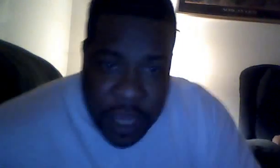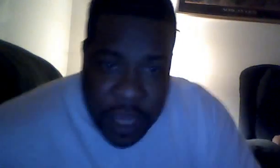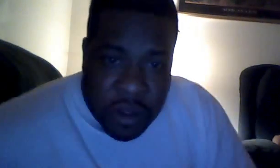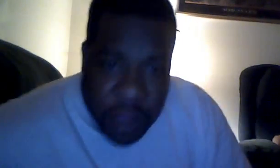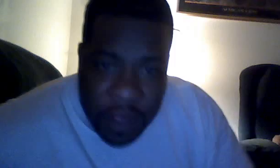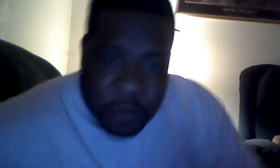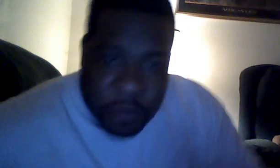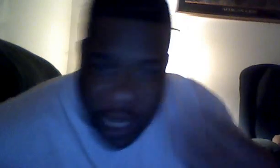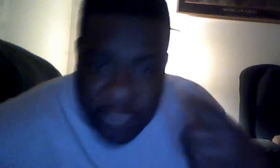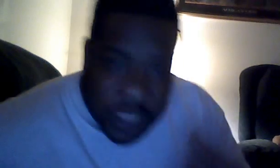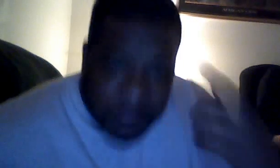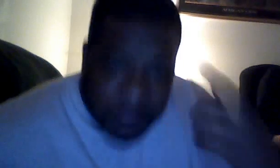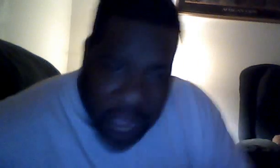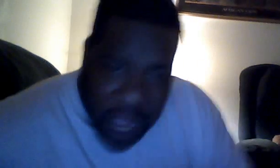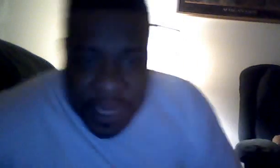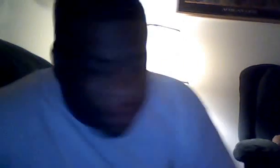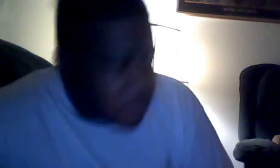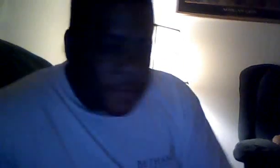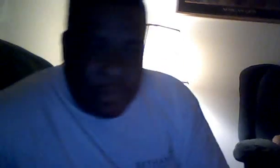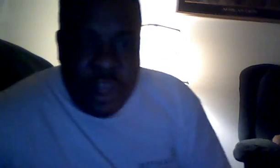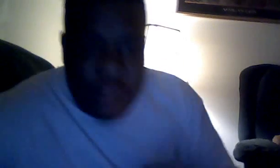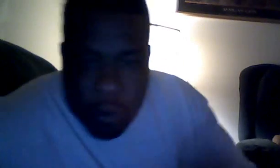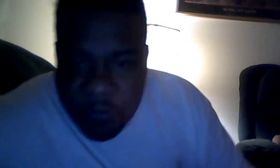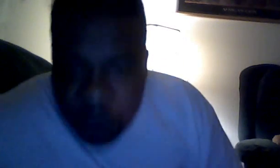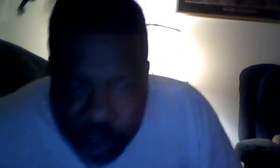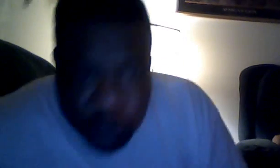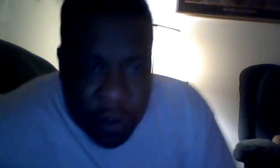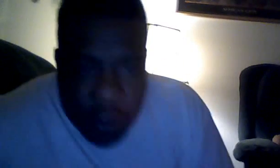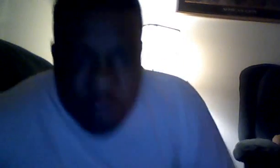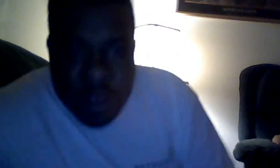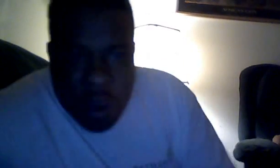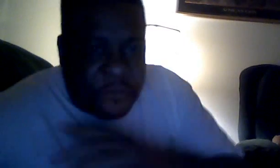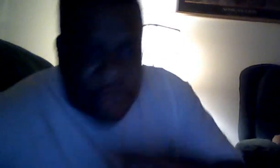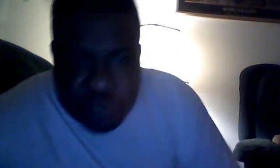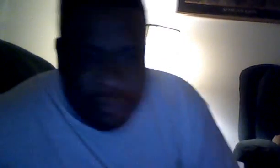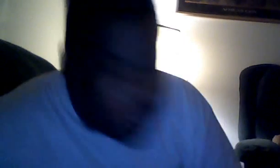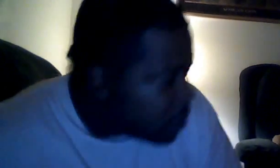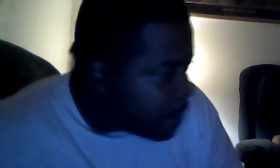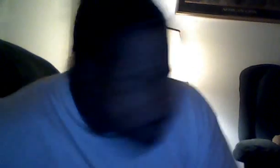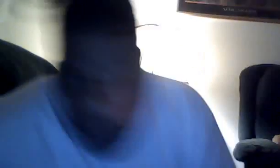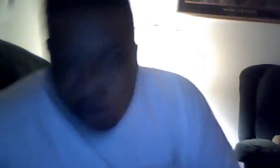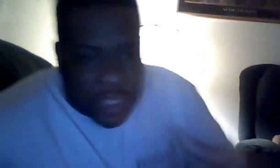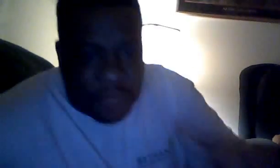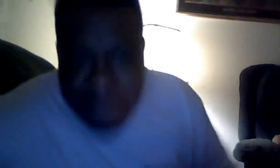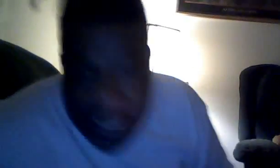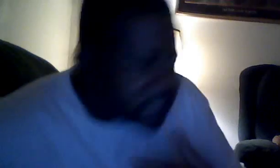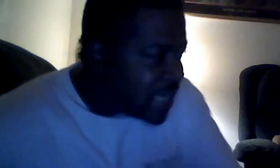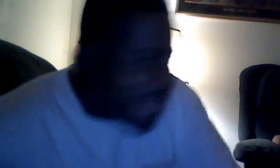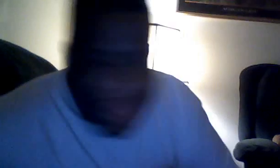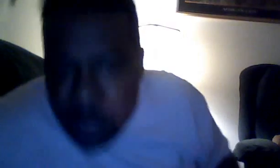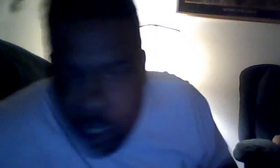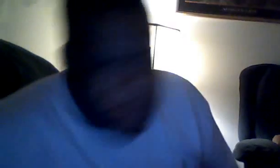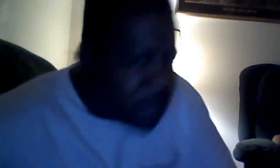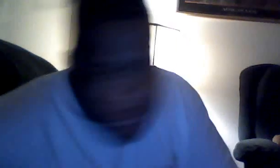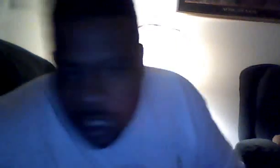nigga. Really is my thing. You know, official nigga. Automatic 9mm. Get